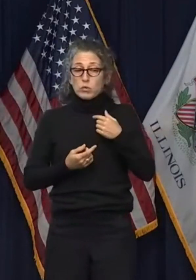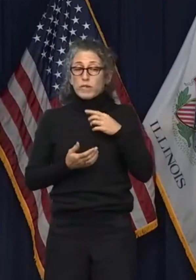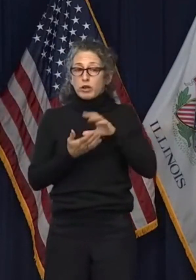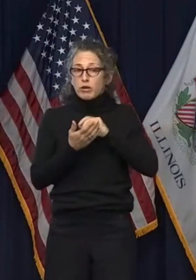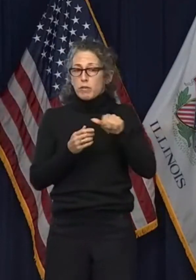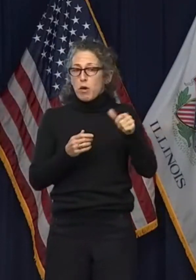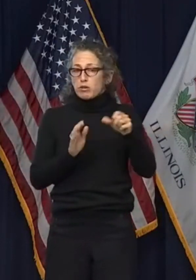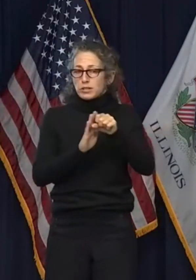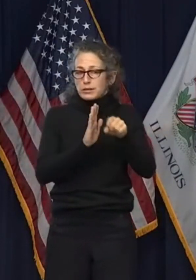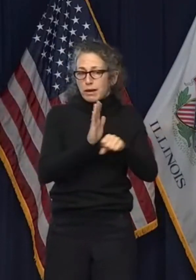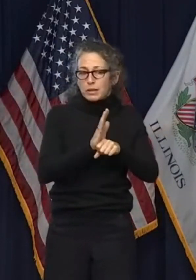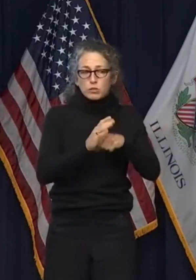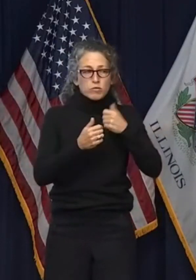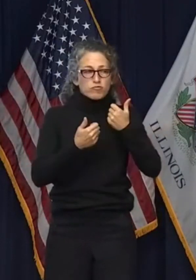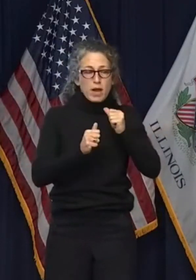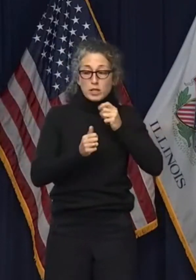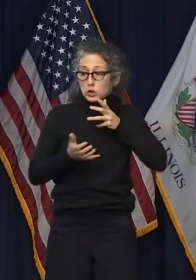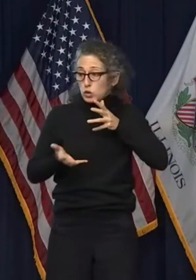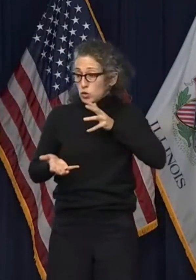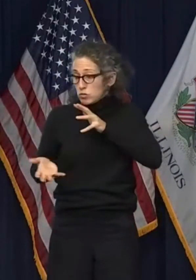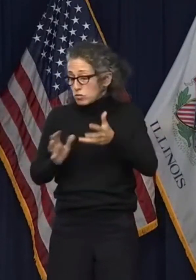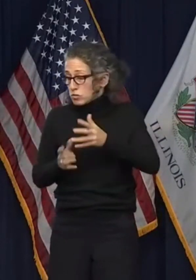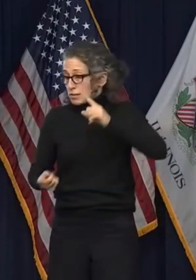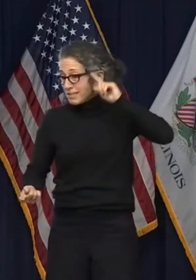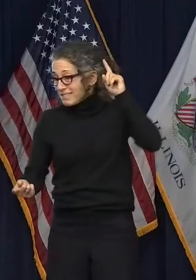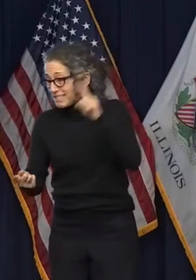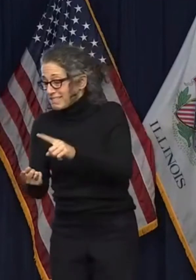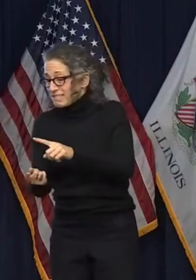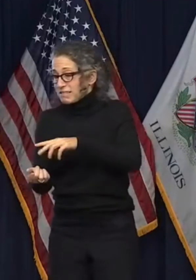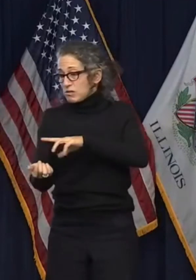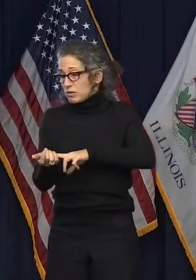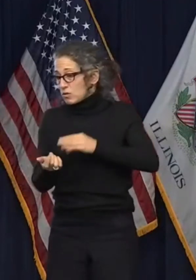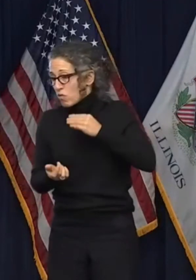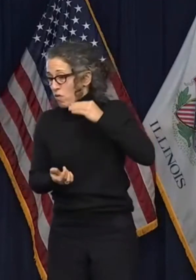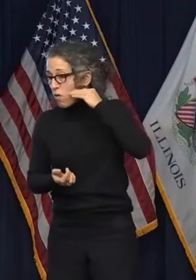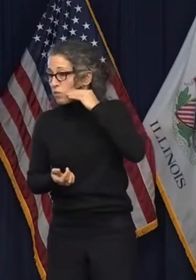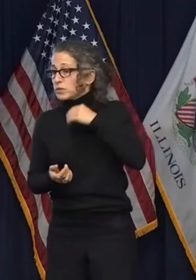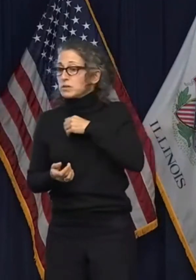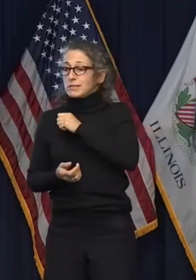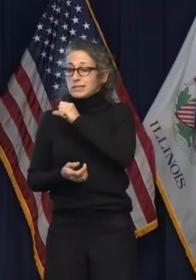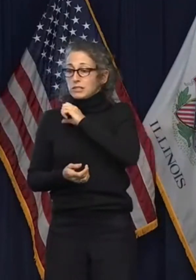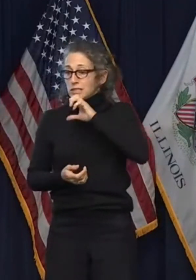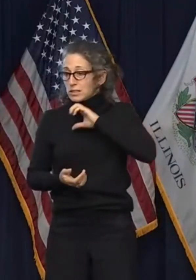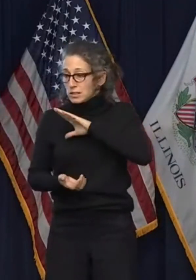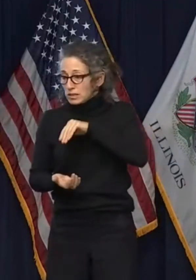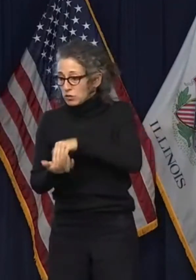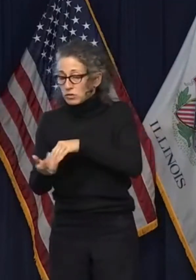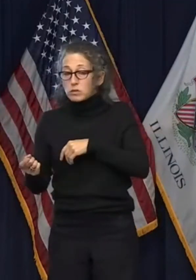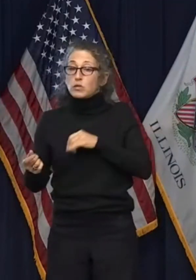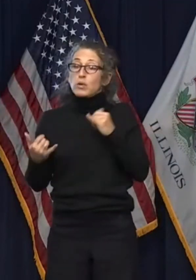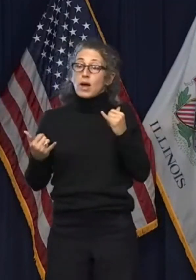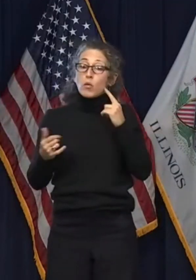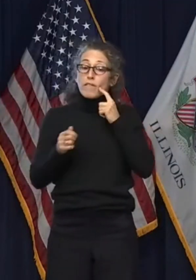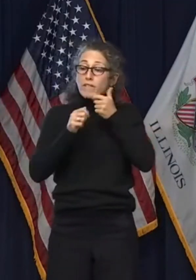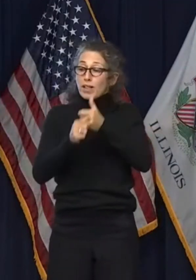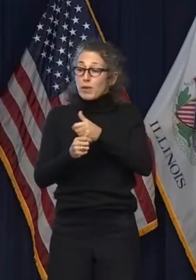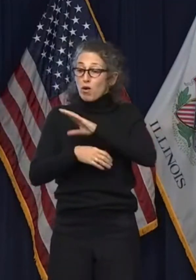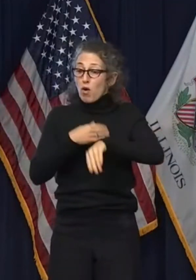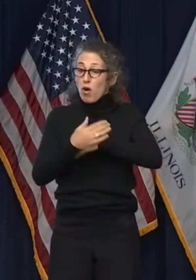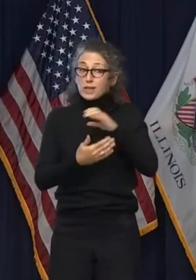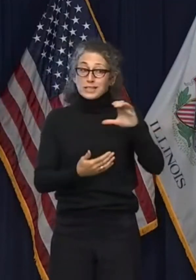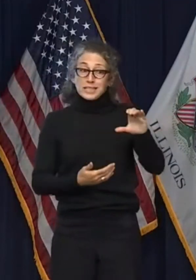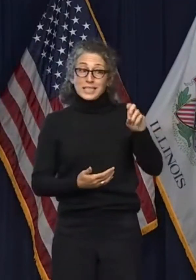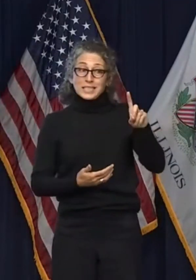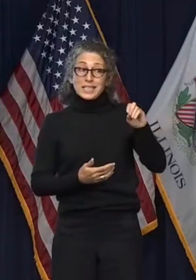states. We've learned along the way from doctors and researchers here in the state. We've followed not only all the